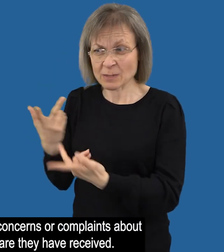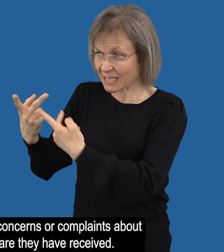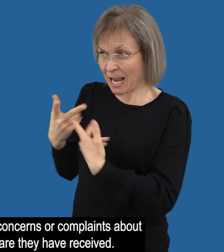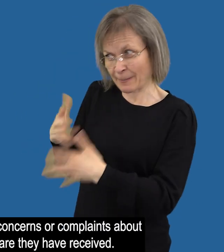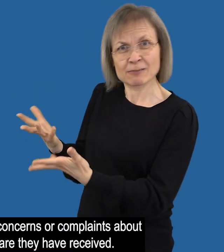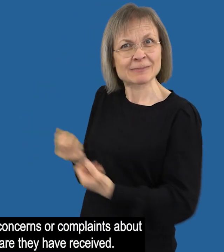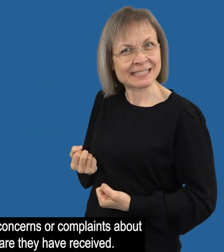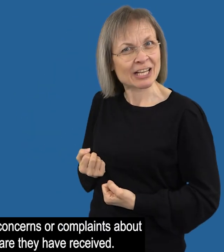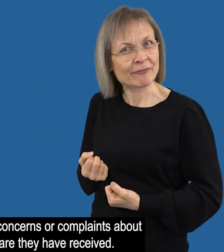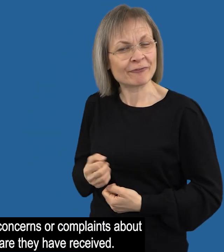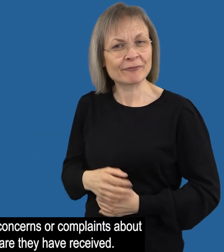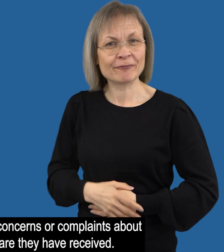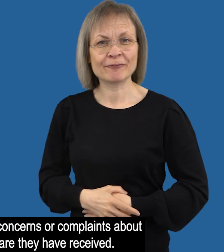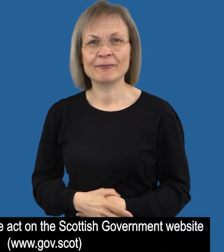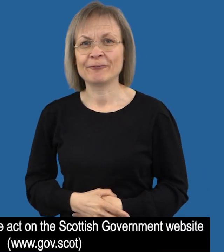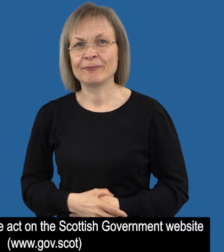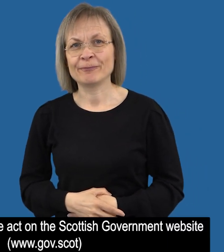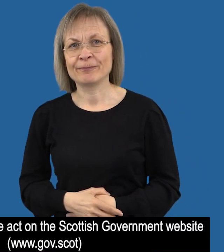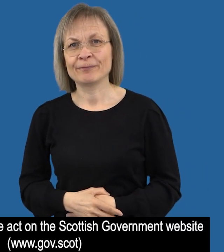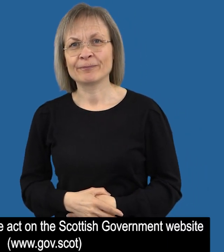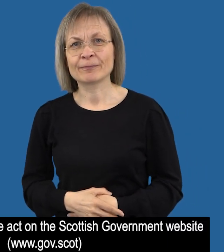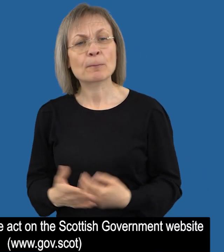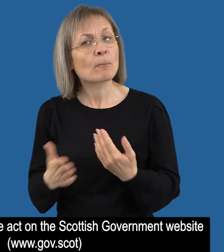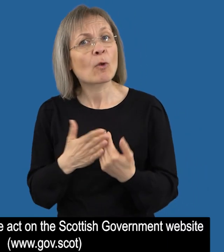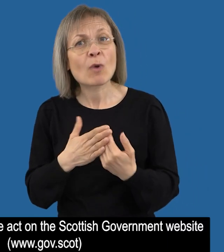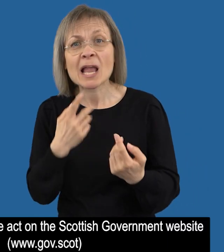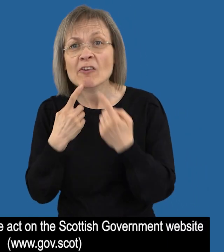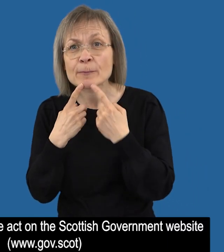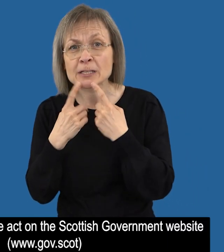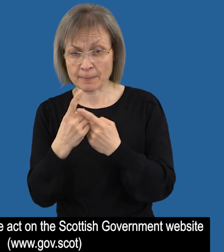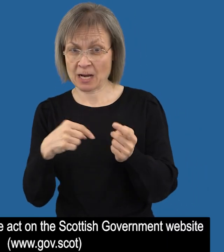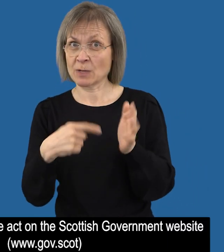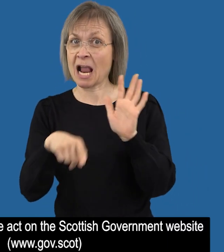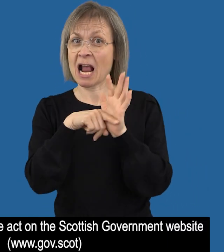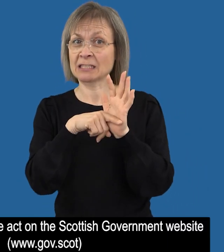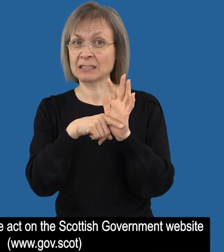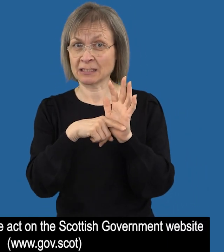received. Find out more about the Act on the Scottish Government website